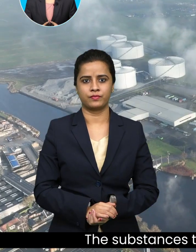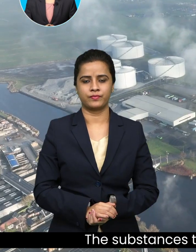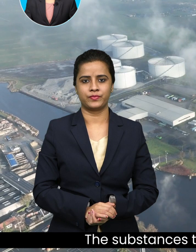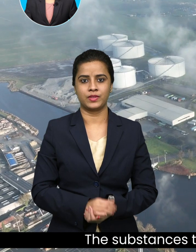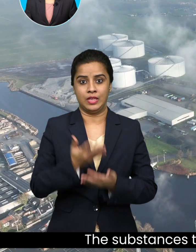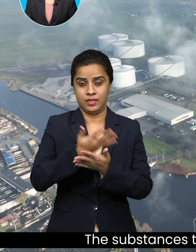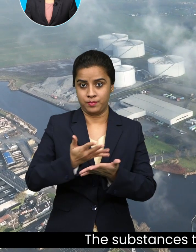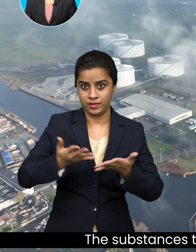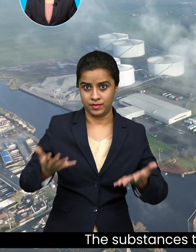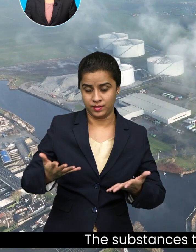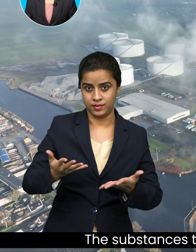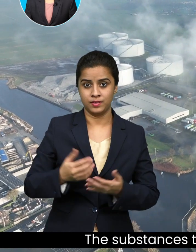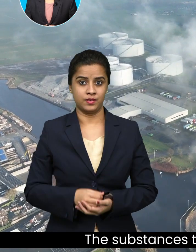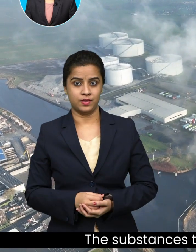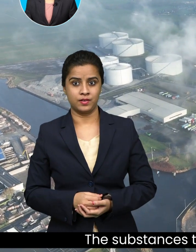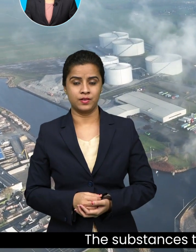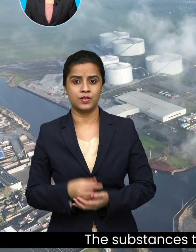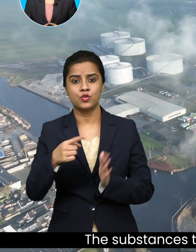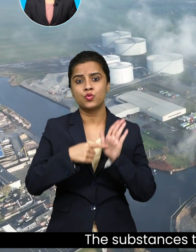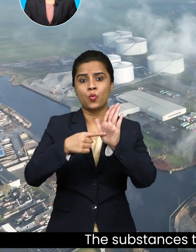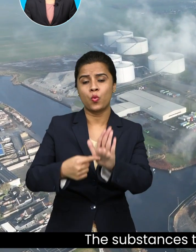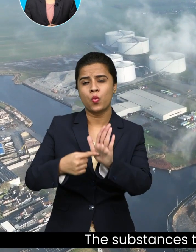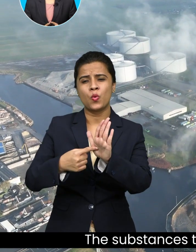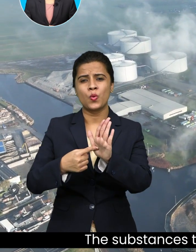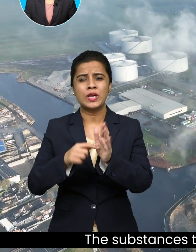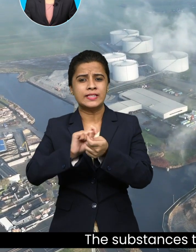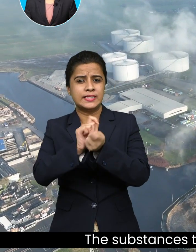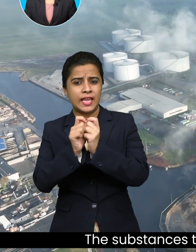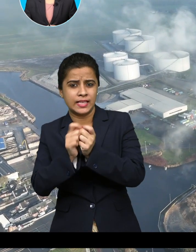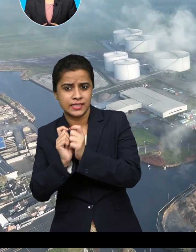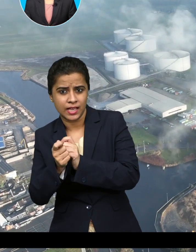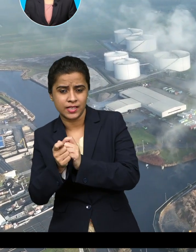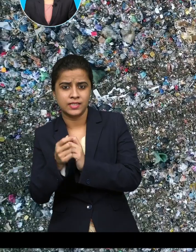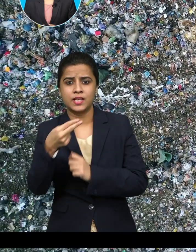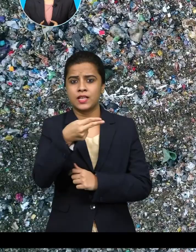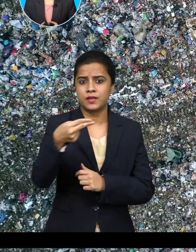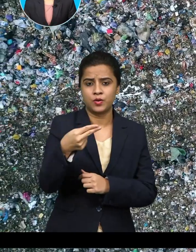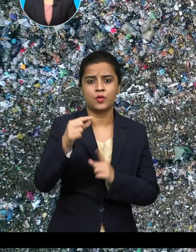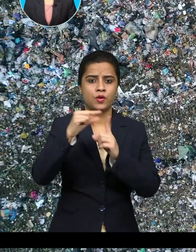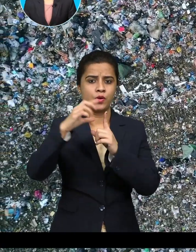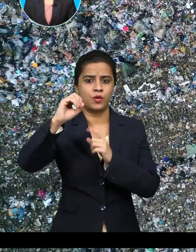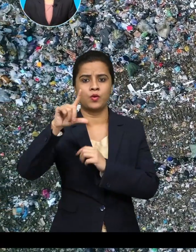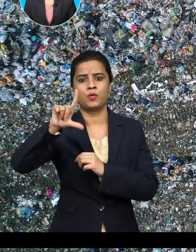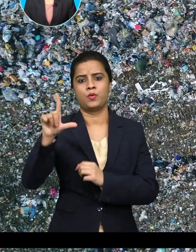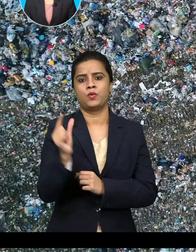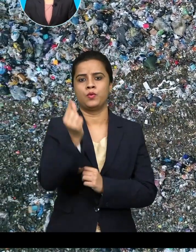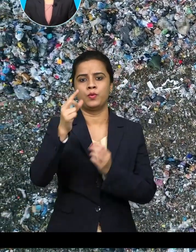The substances that bring about undesirable changes are called